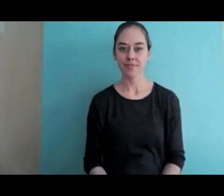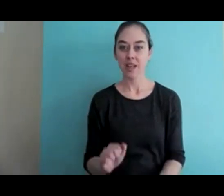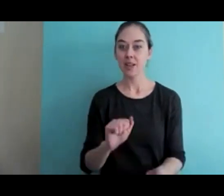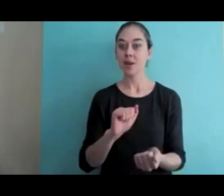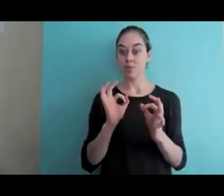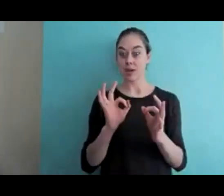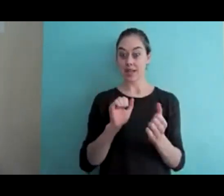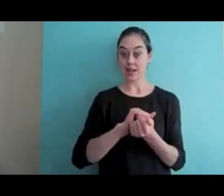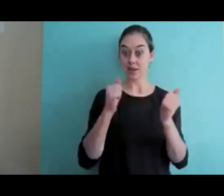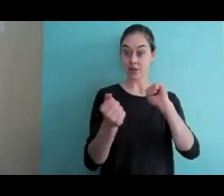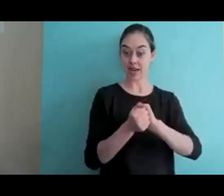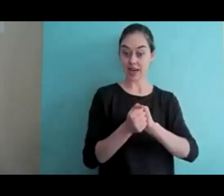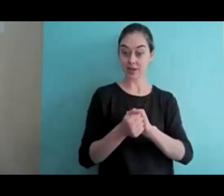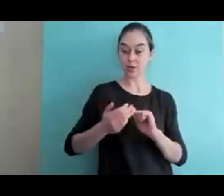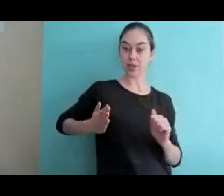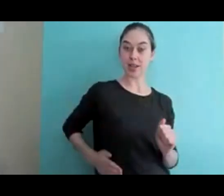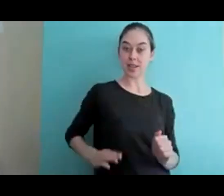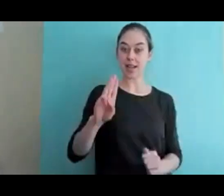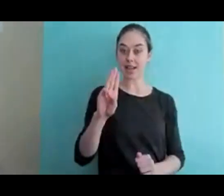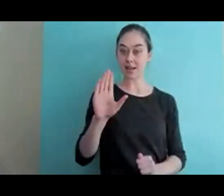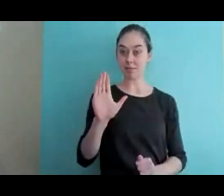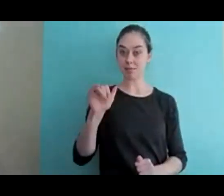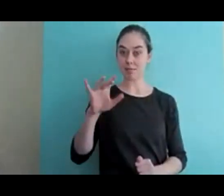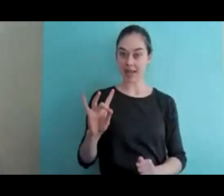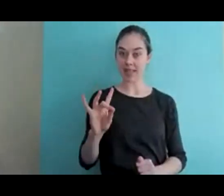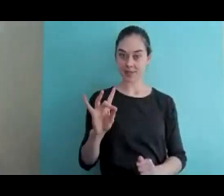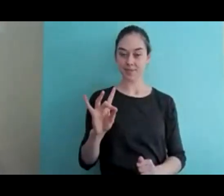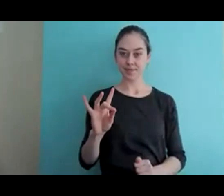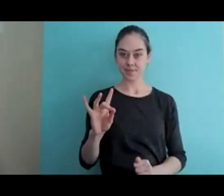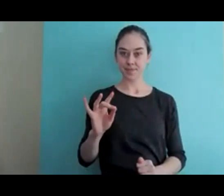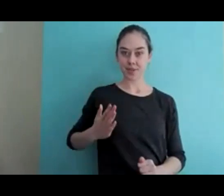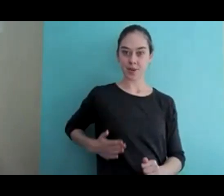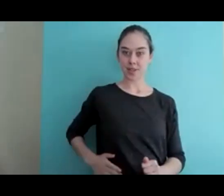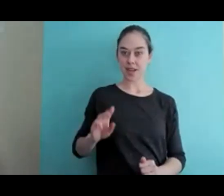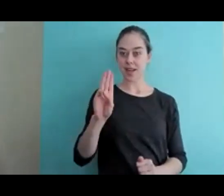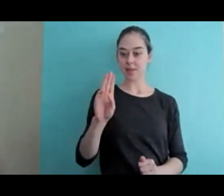Brilliant. Back to the planks. Two more. Let's go.